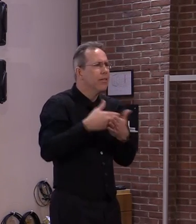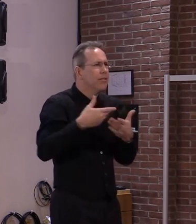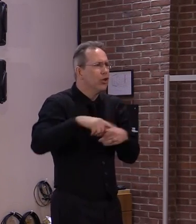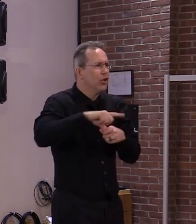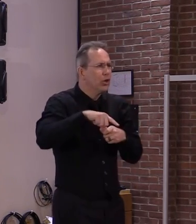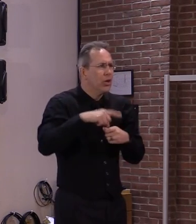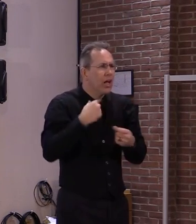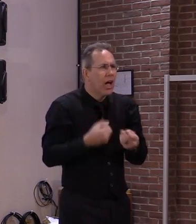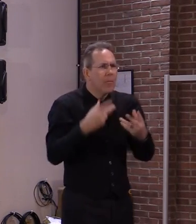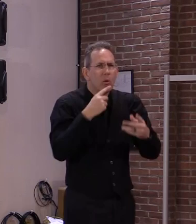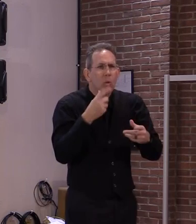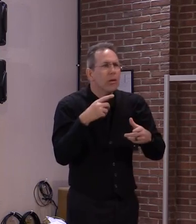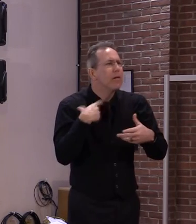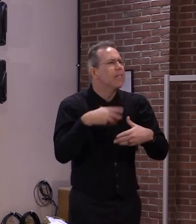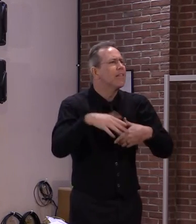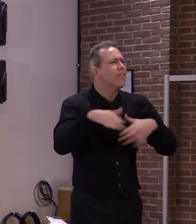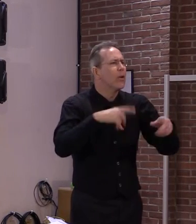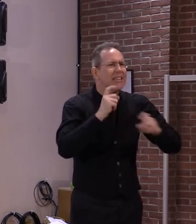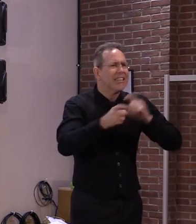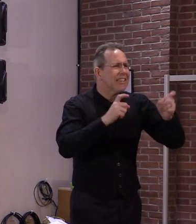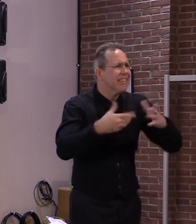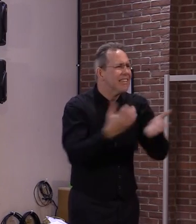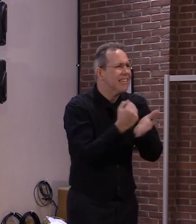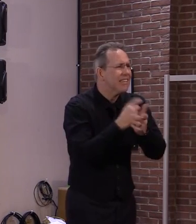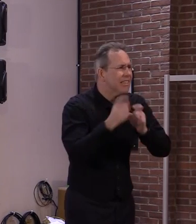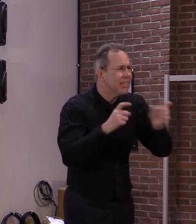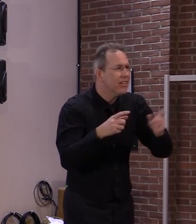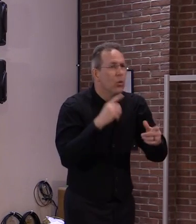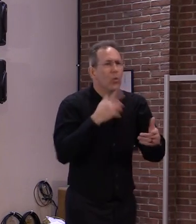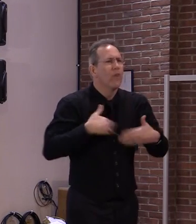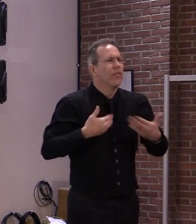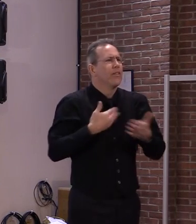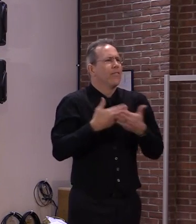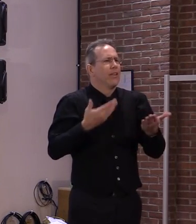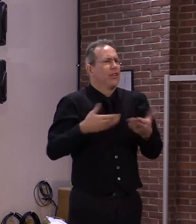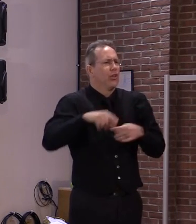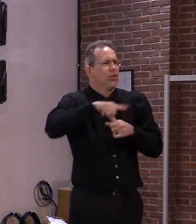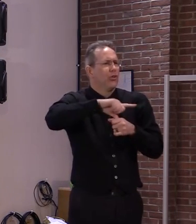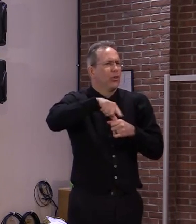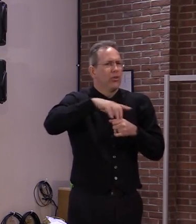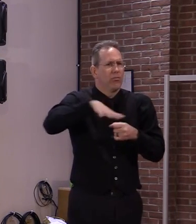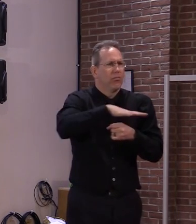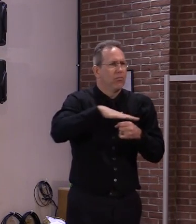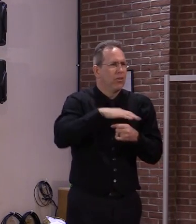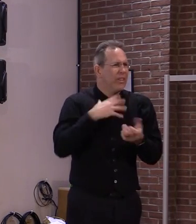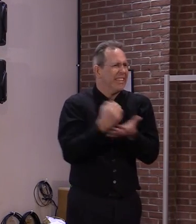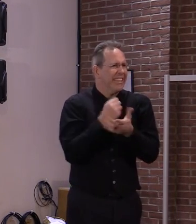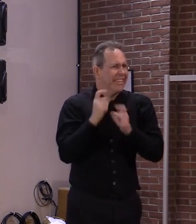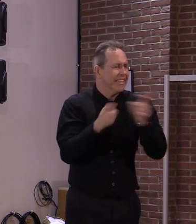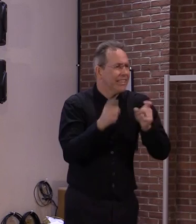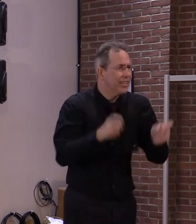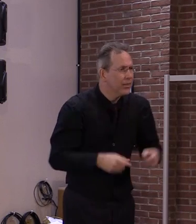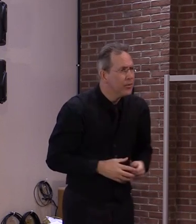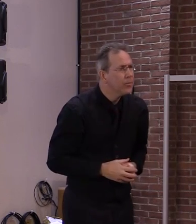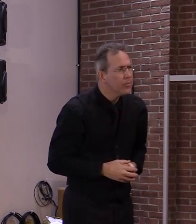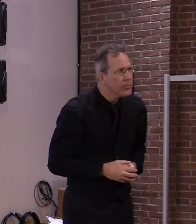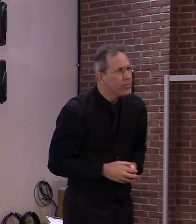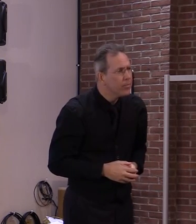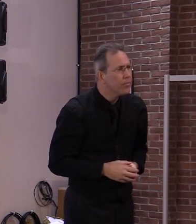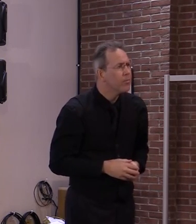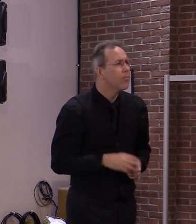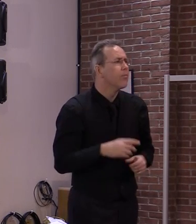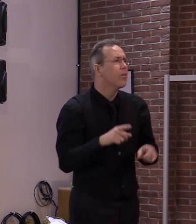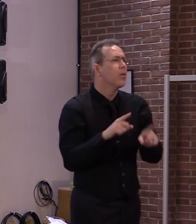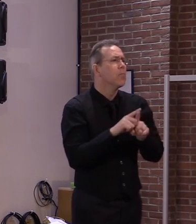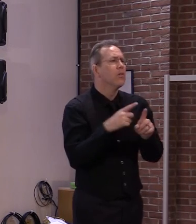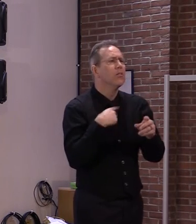mentioned, for the next 7 days, we'll be adding additional vaccine appointments. And you mentioned Hardwick. It's